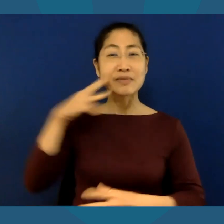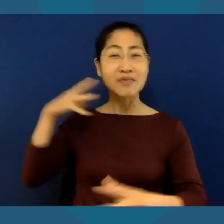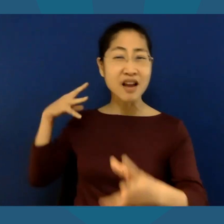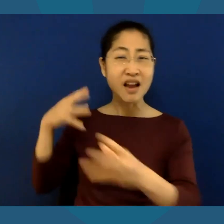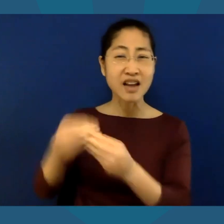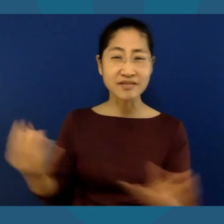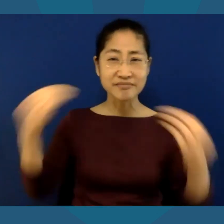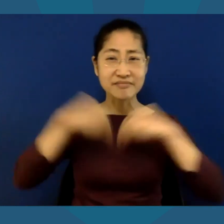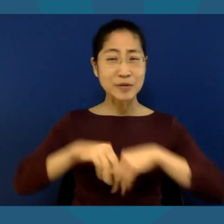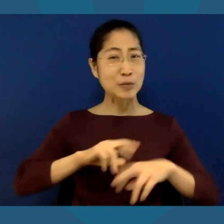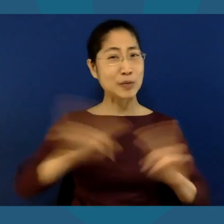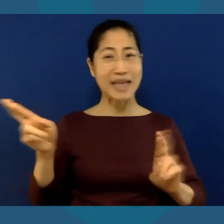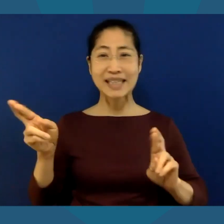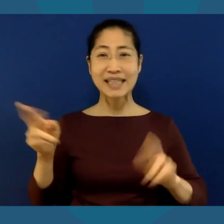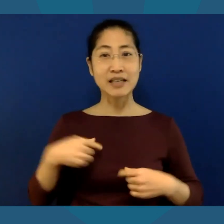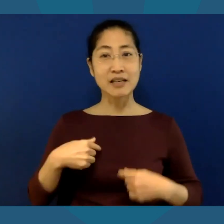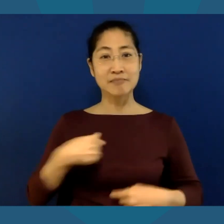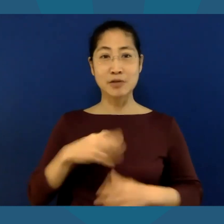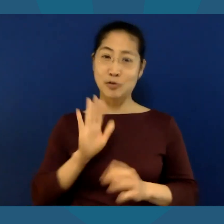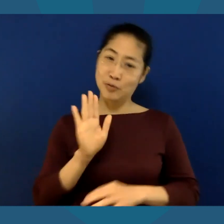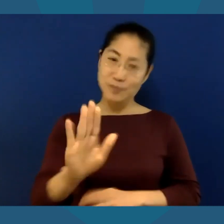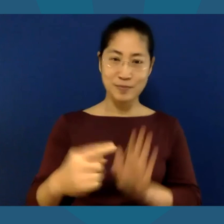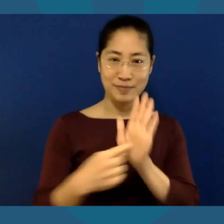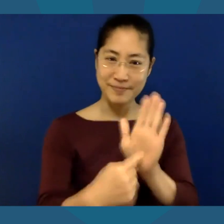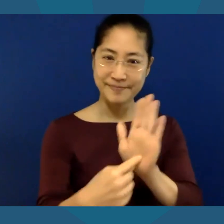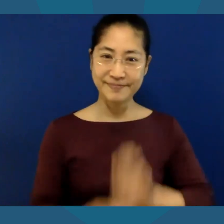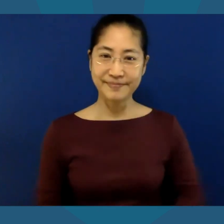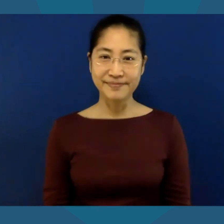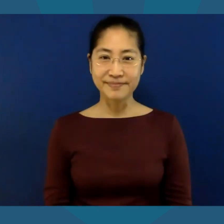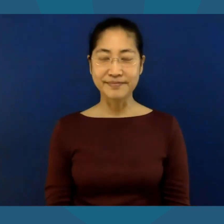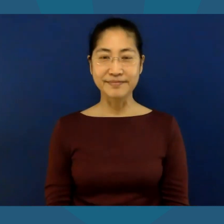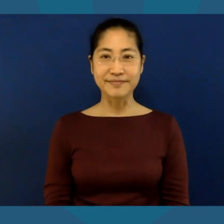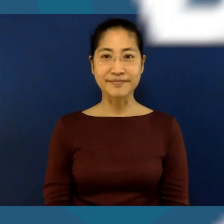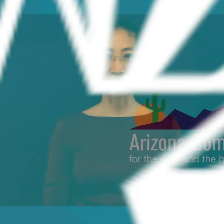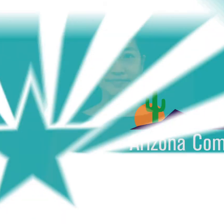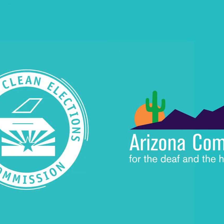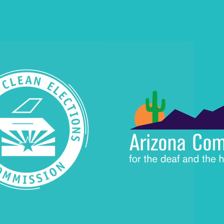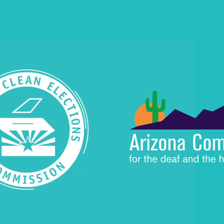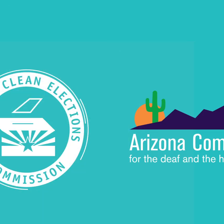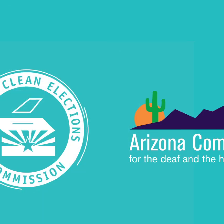endless debt. I will carry these experiences with me as your representative.